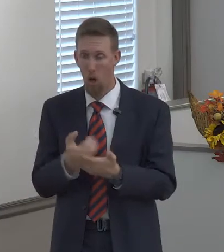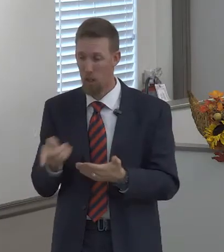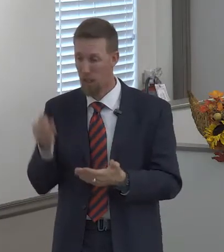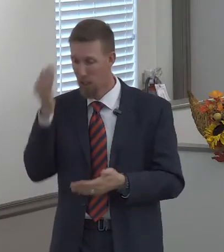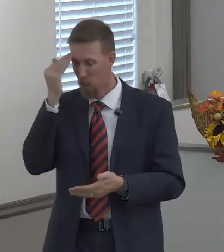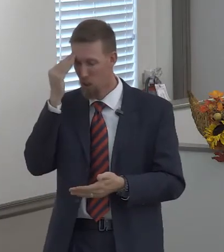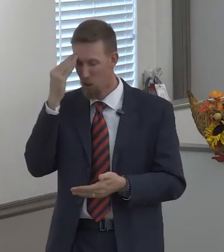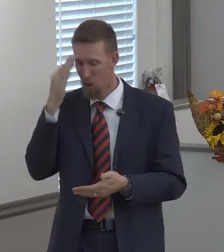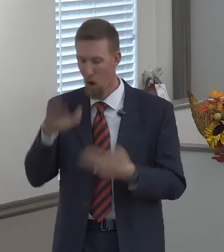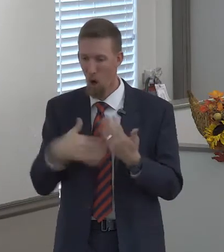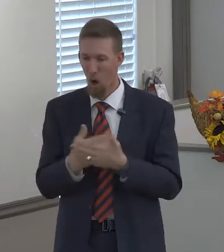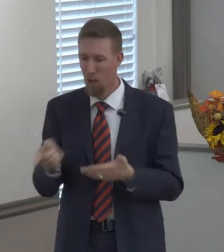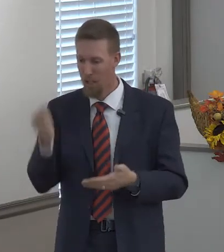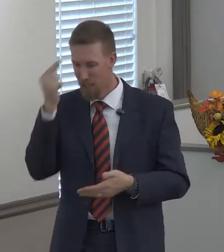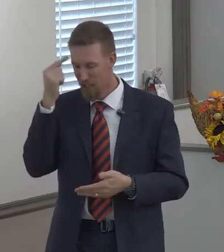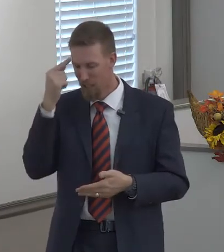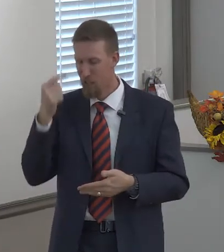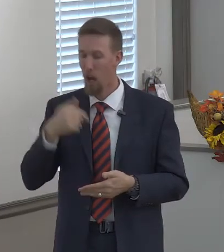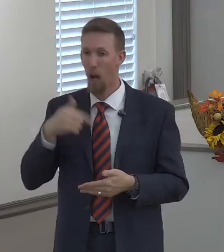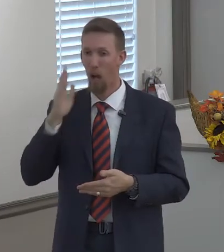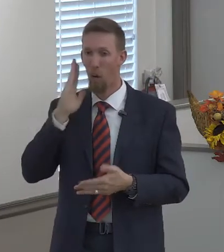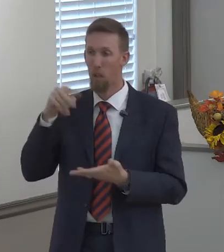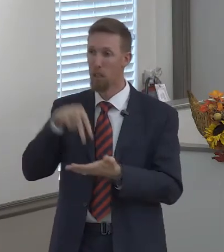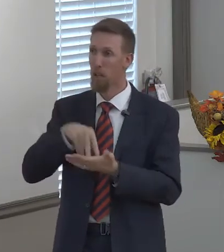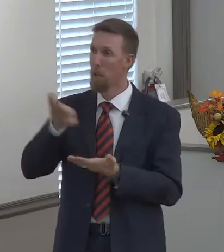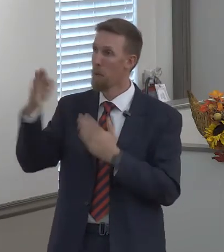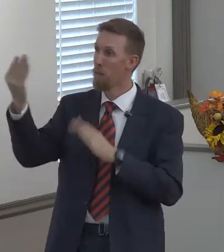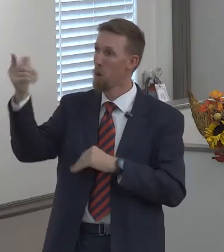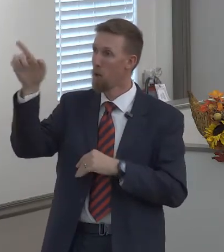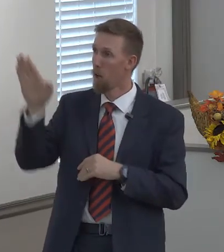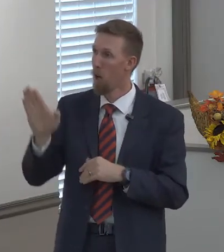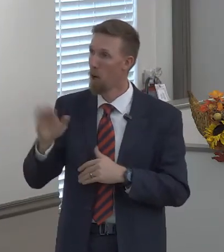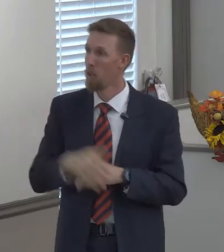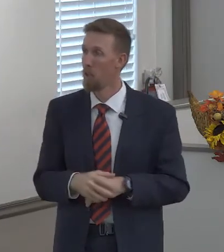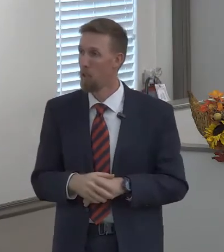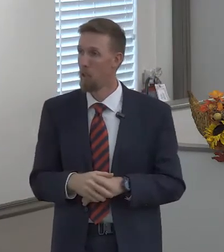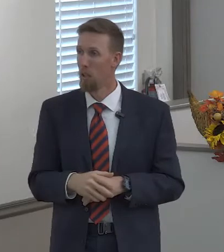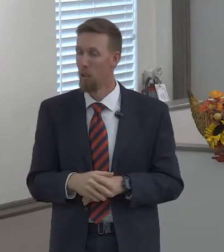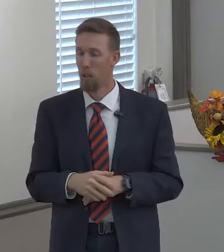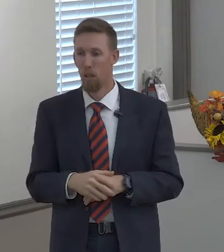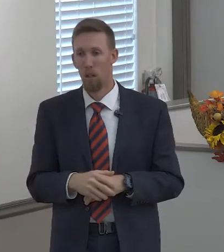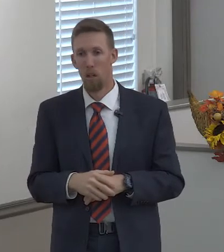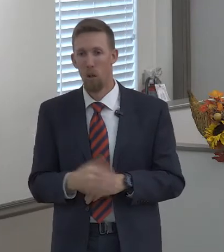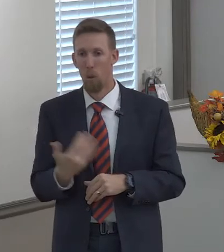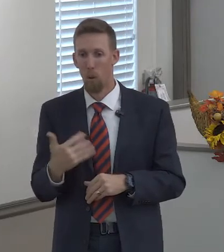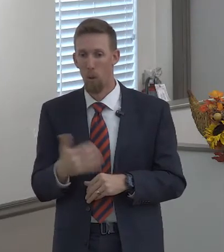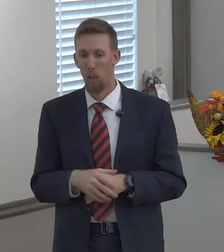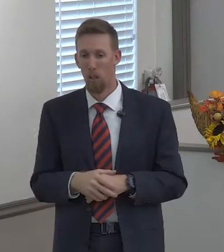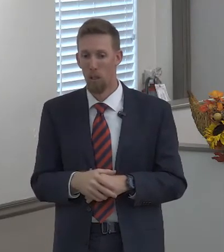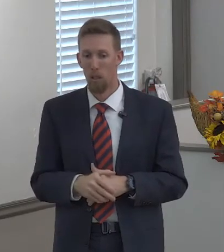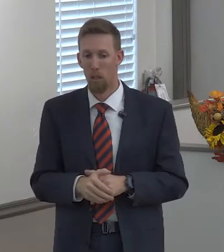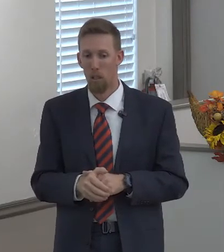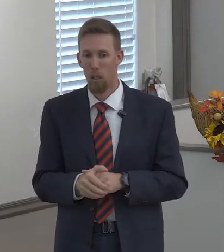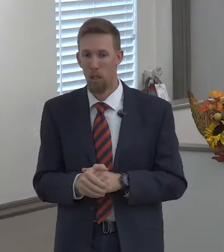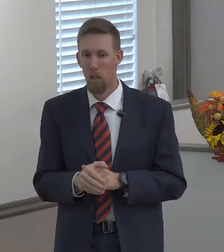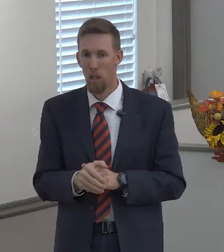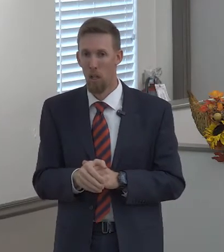But he made that comment, and he was being genuine. And I wonder how many Christians can identify with that statement.